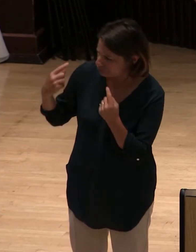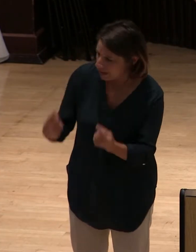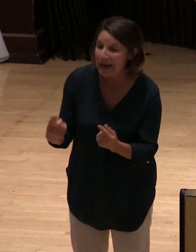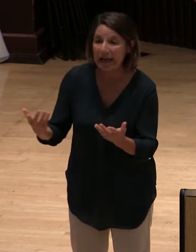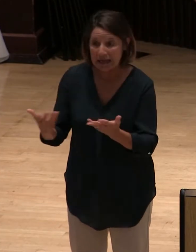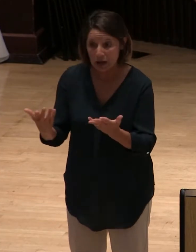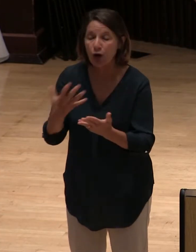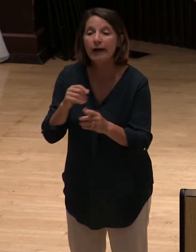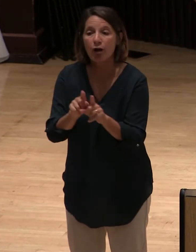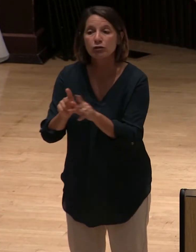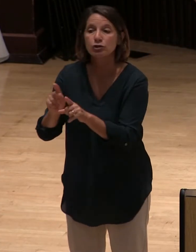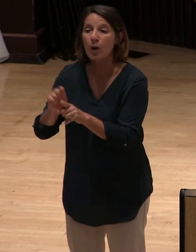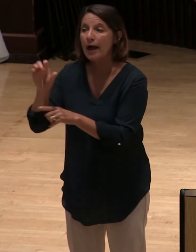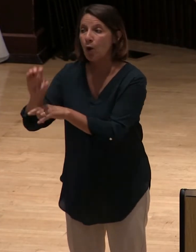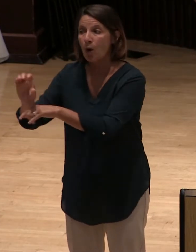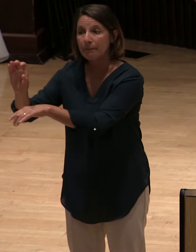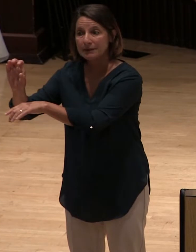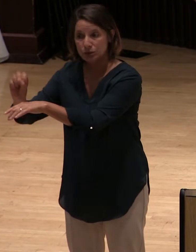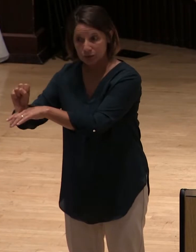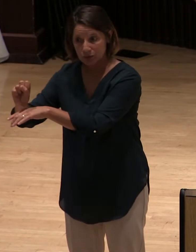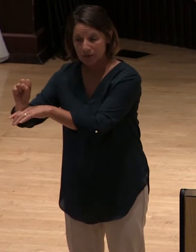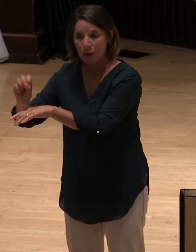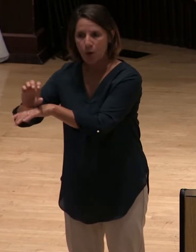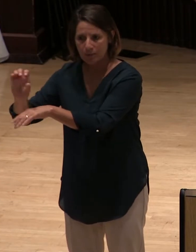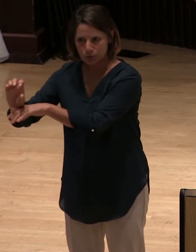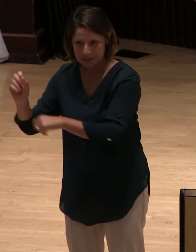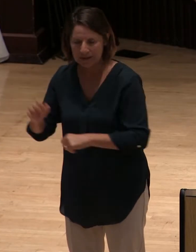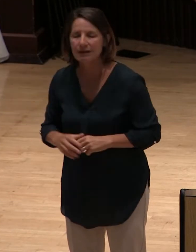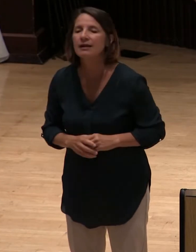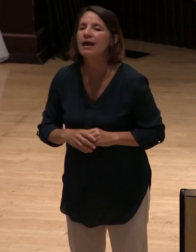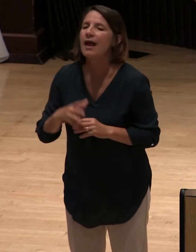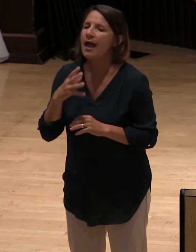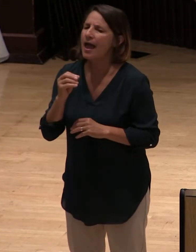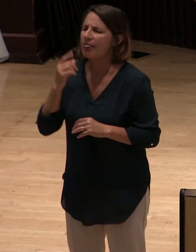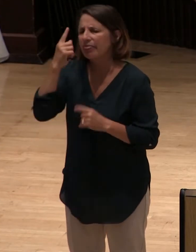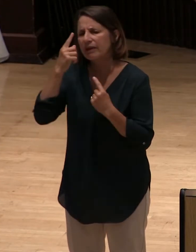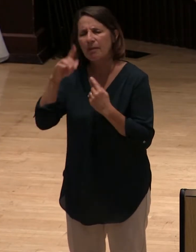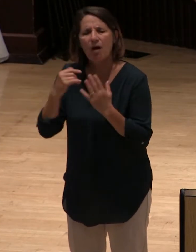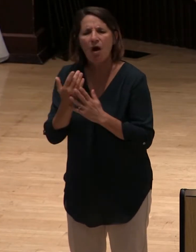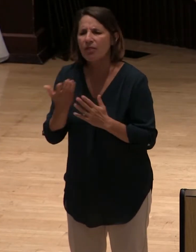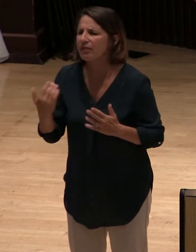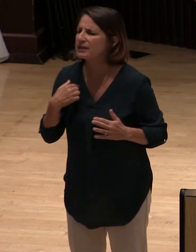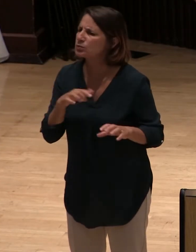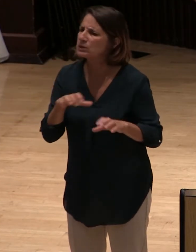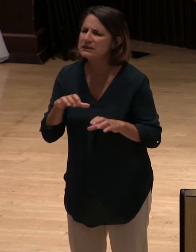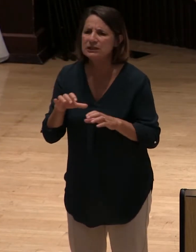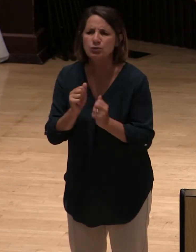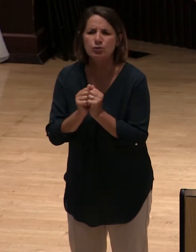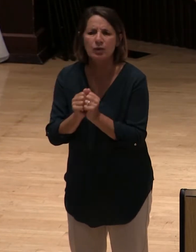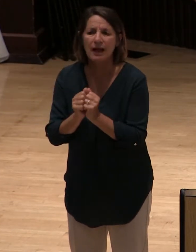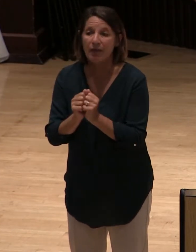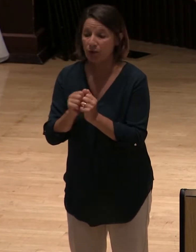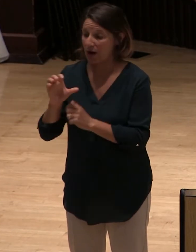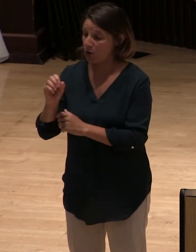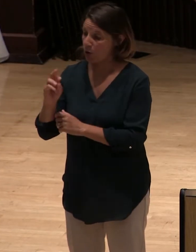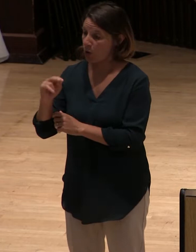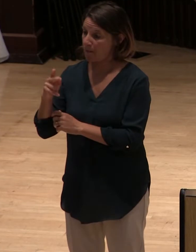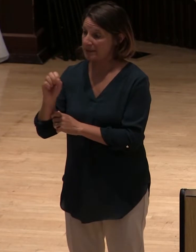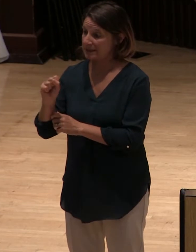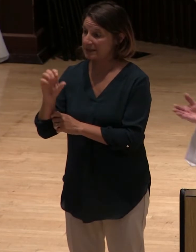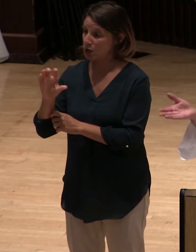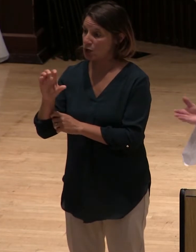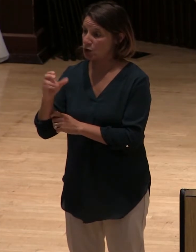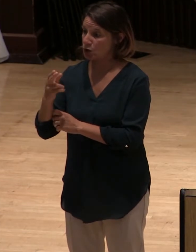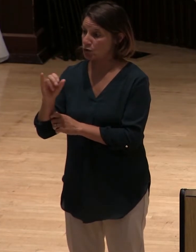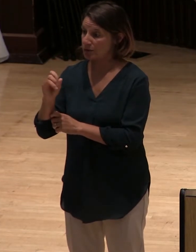Christi, reflecting on all the things that we've done together. I remember when I first came to Corpus Christi, I was 28 years